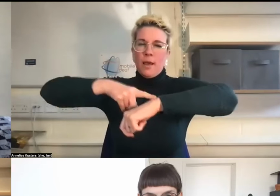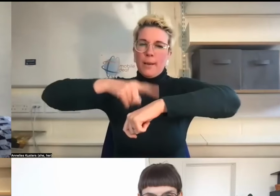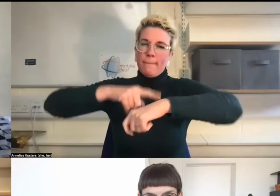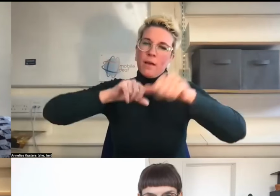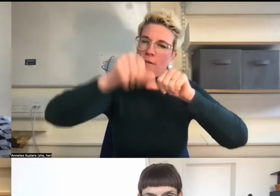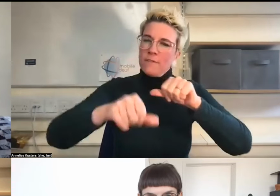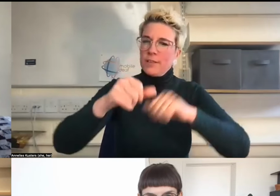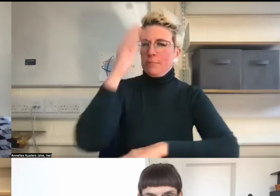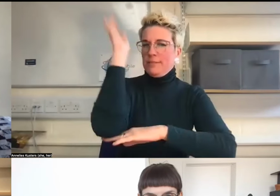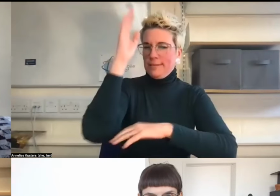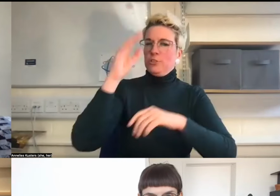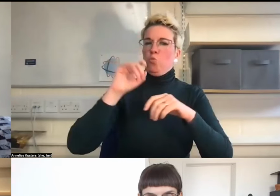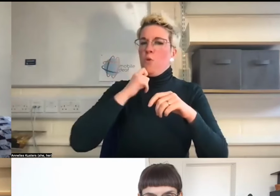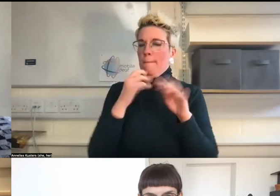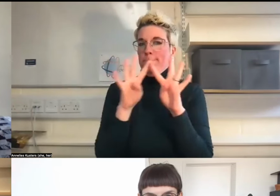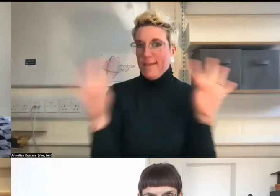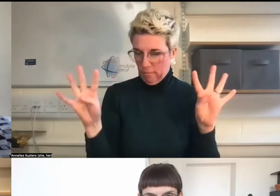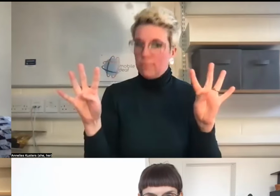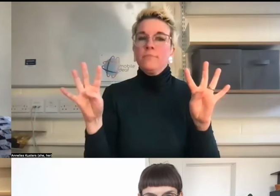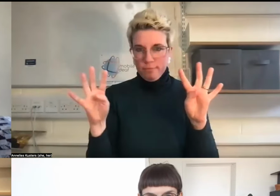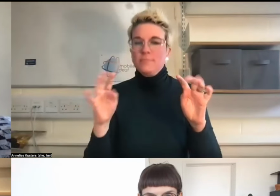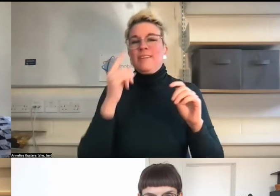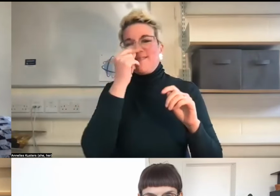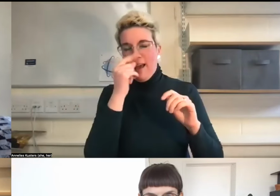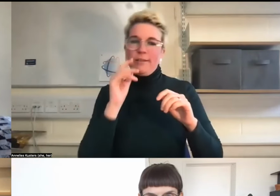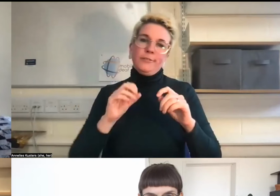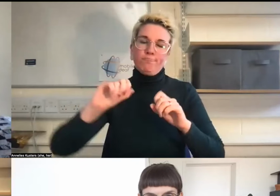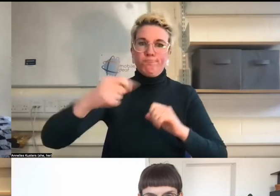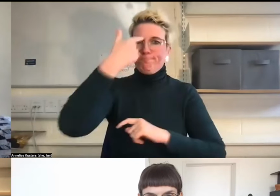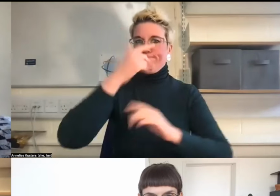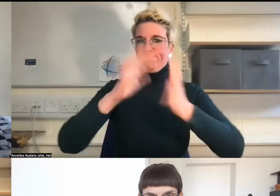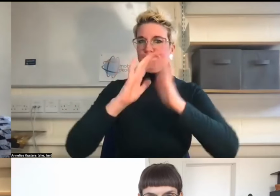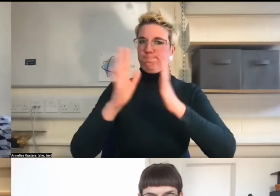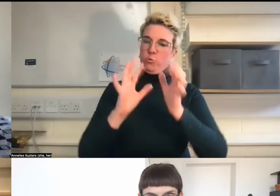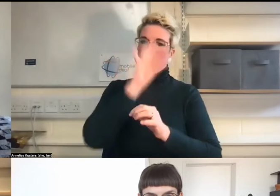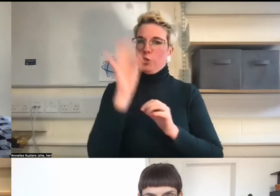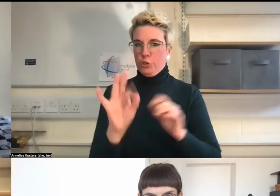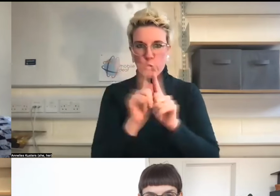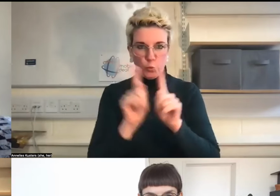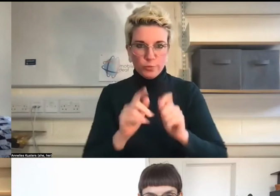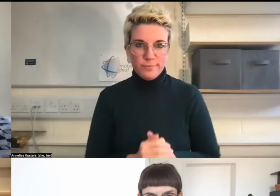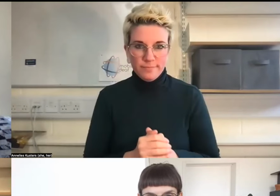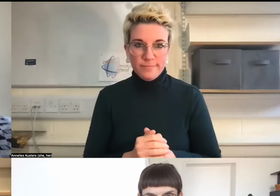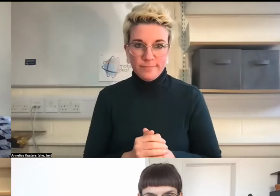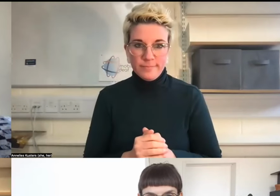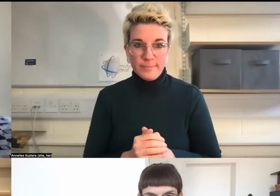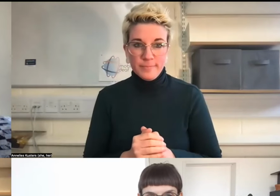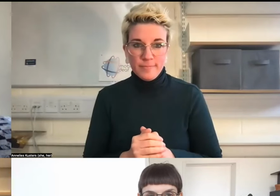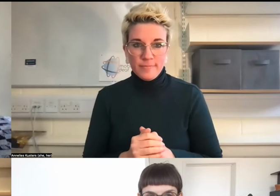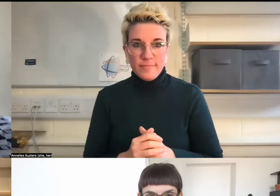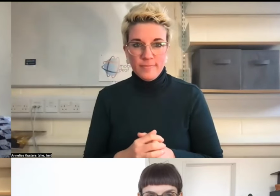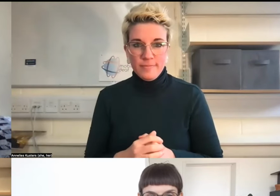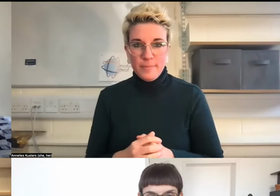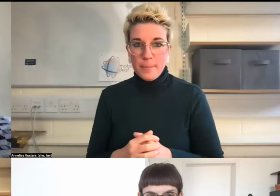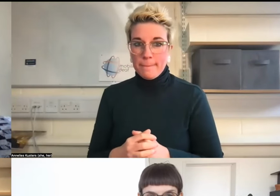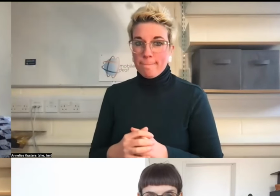in sign language, hang on to those until we have the question and answer session with the panel, and then we'll invite people to